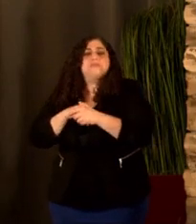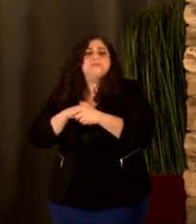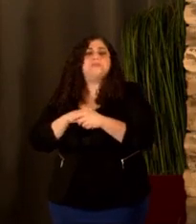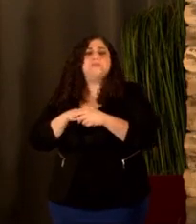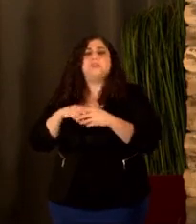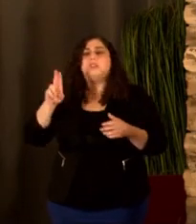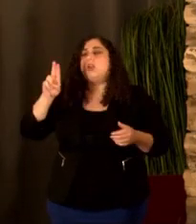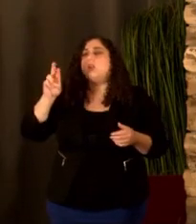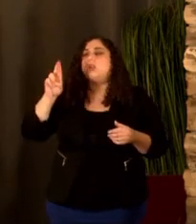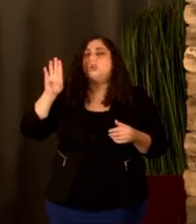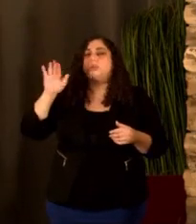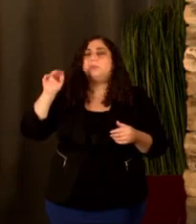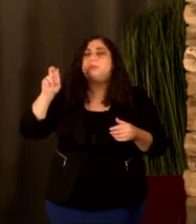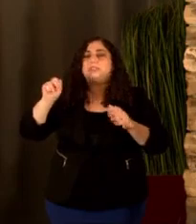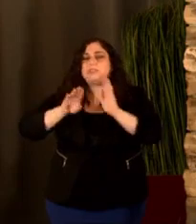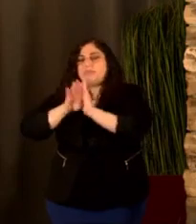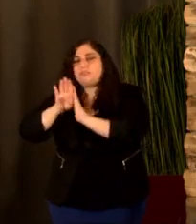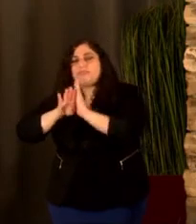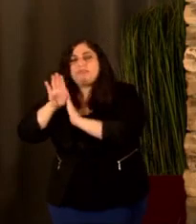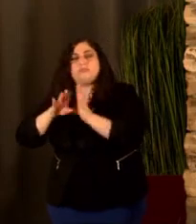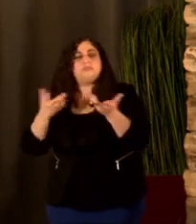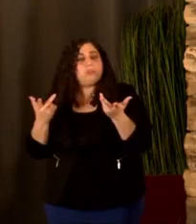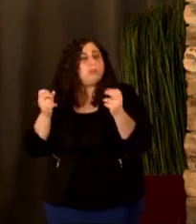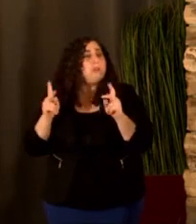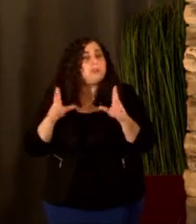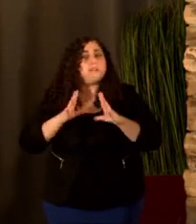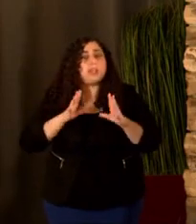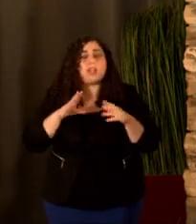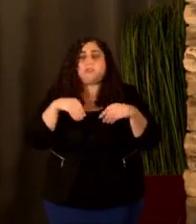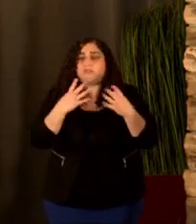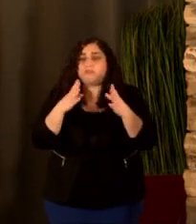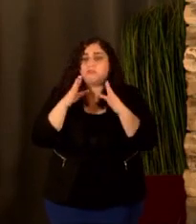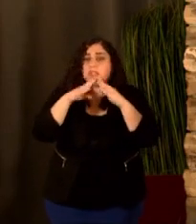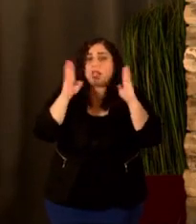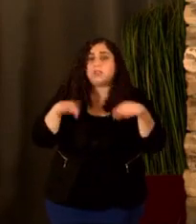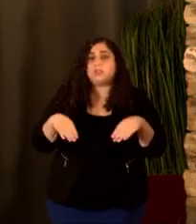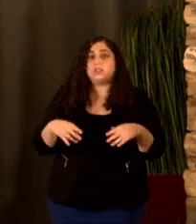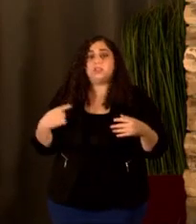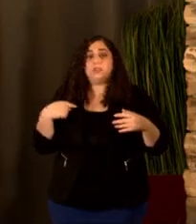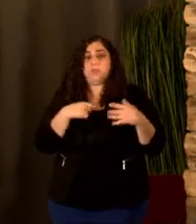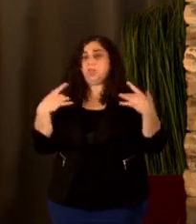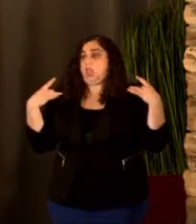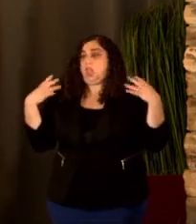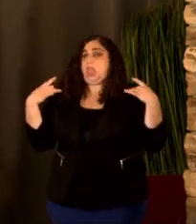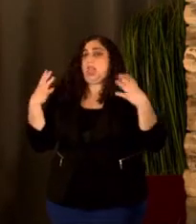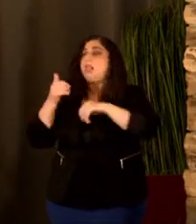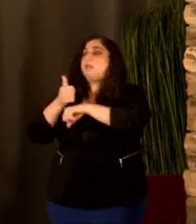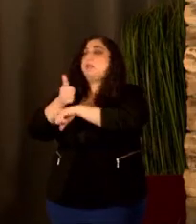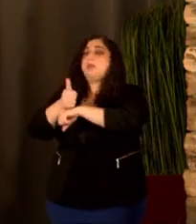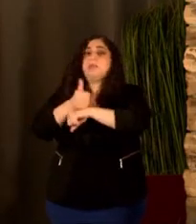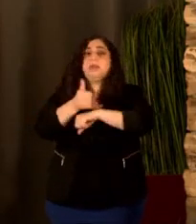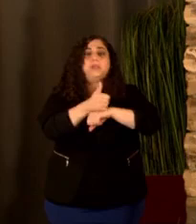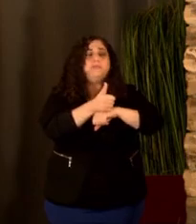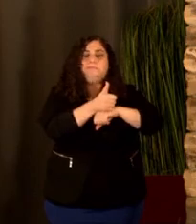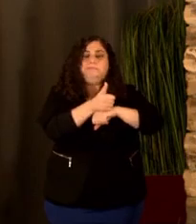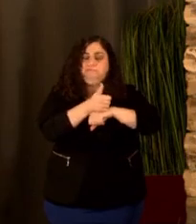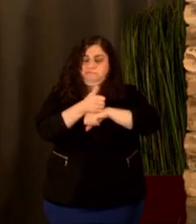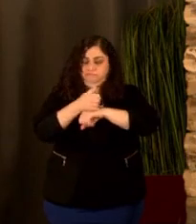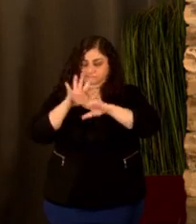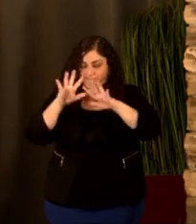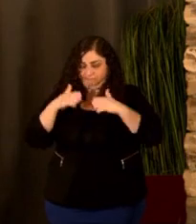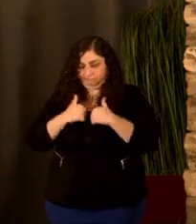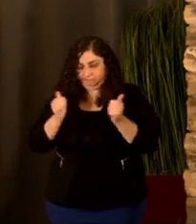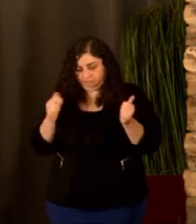housing, not just urban development. Or we can actually take responsibility and move in a different direction. What we're announcing here today is